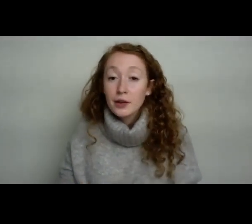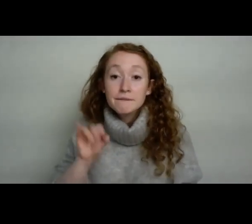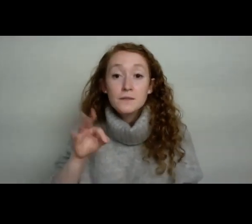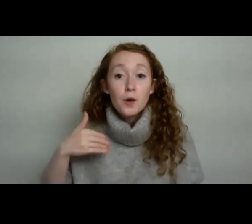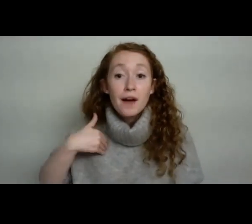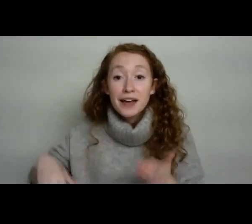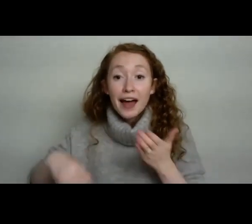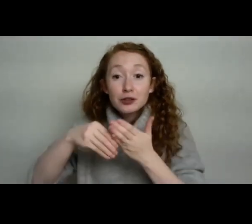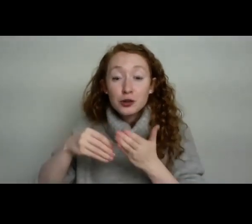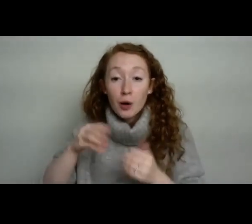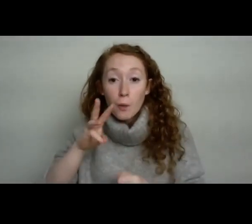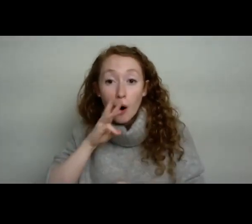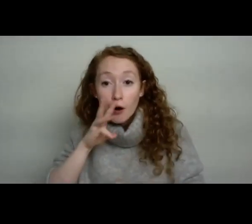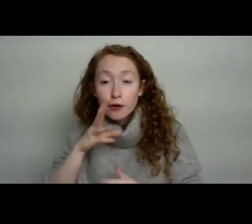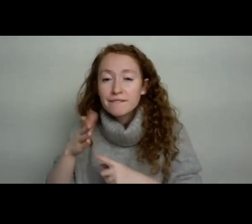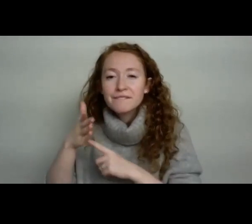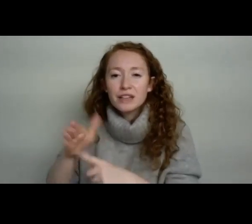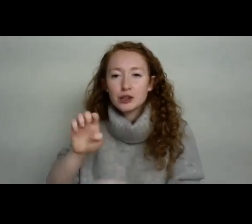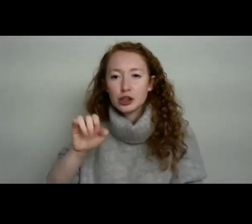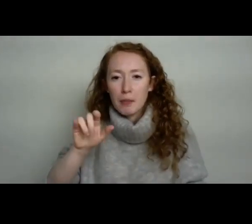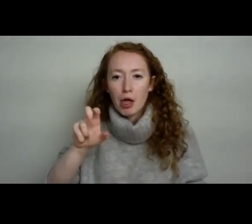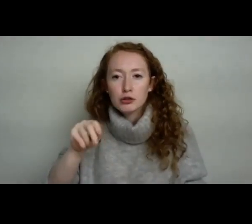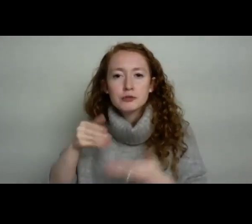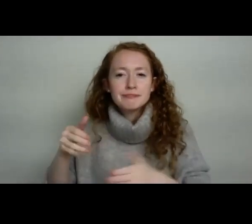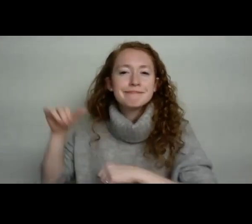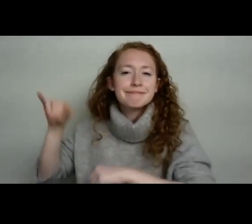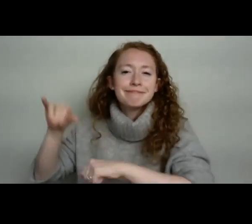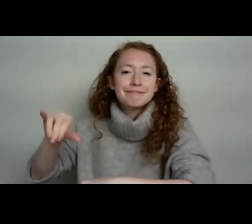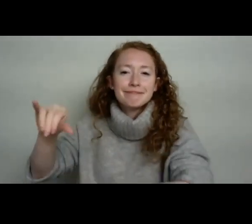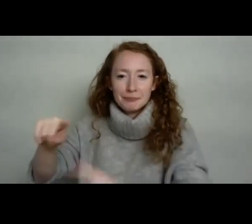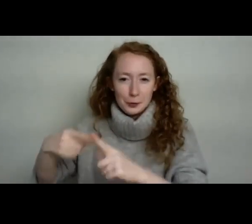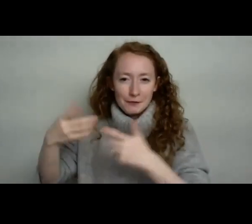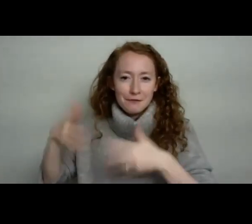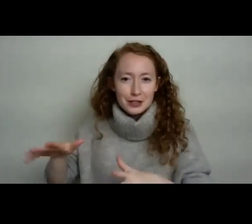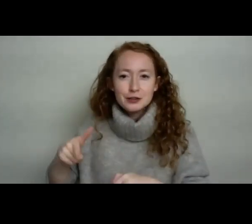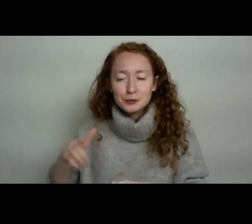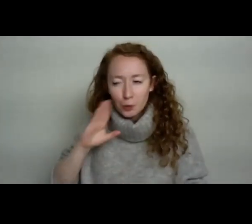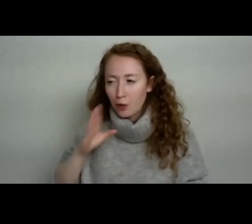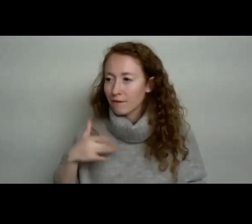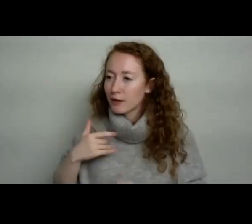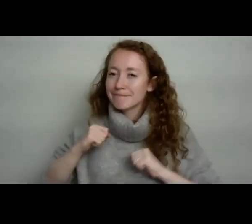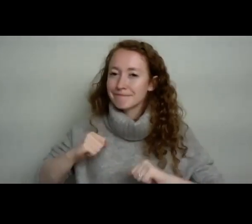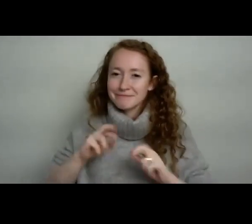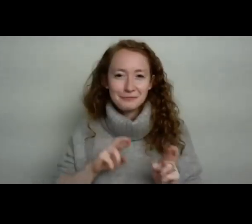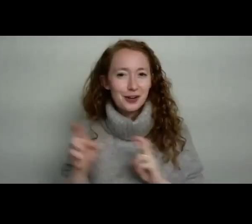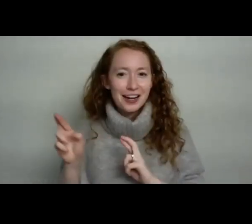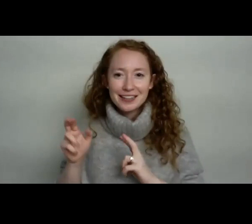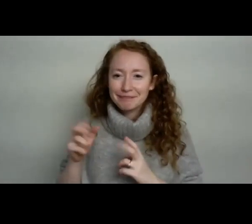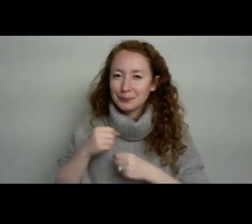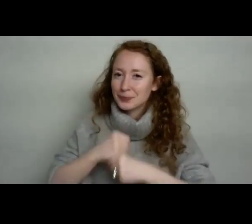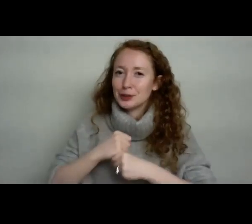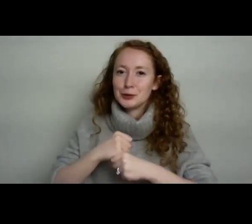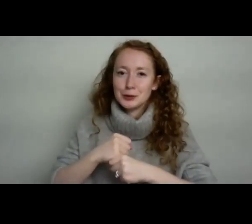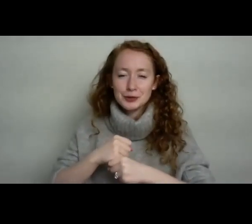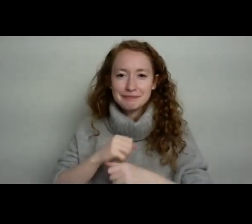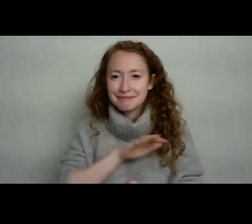ahead and water in those transplants and they will be so much more abundant for the world, or at least for you. And I hope